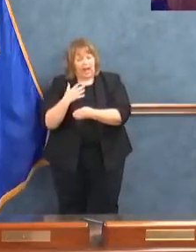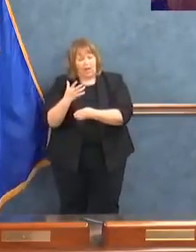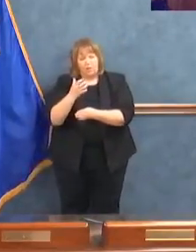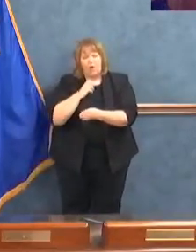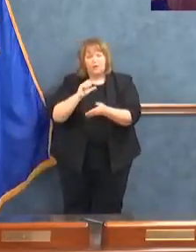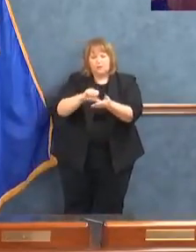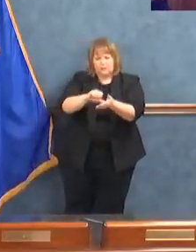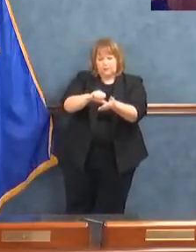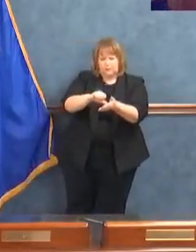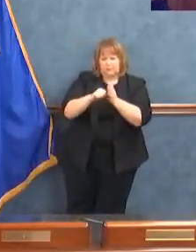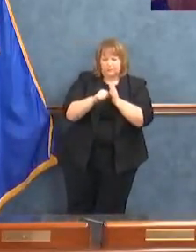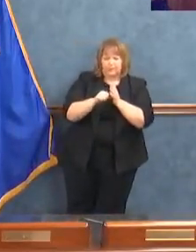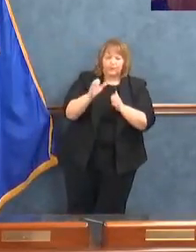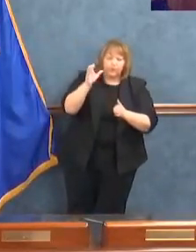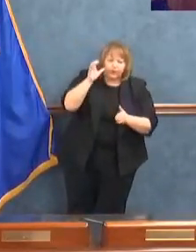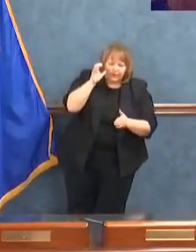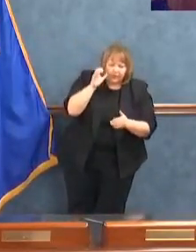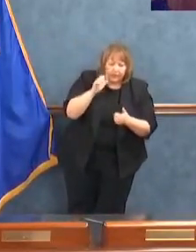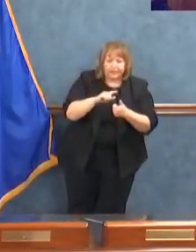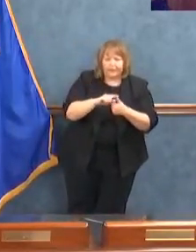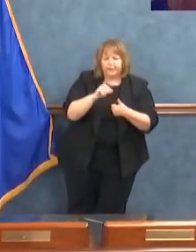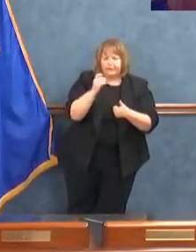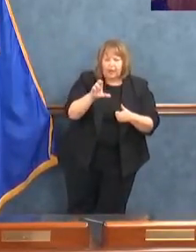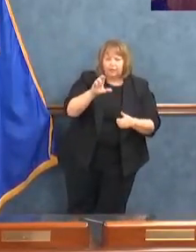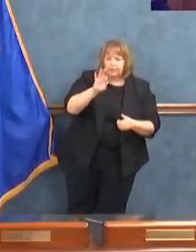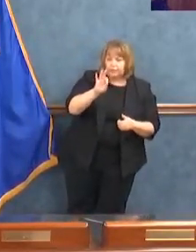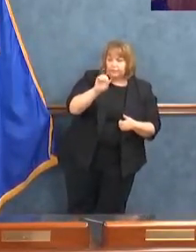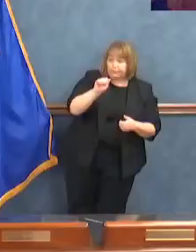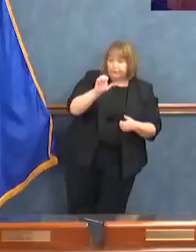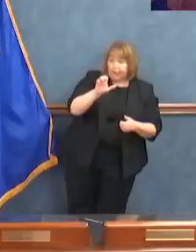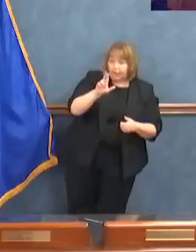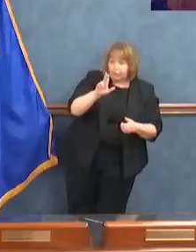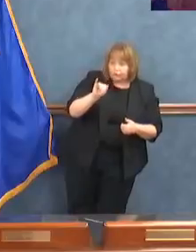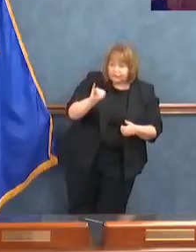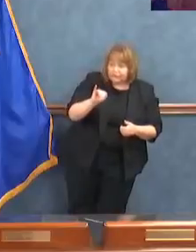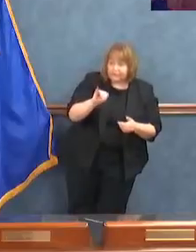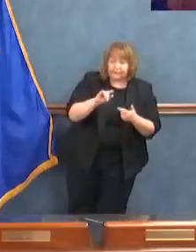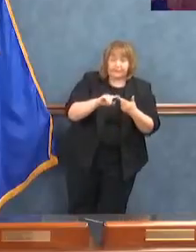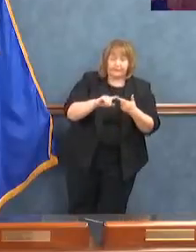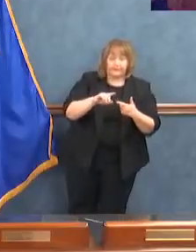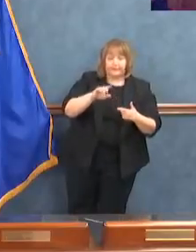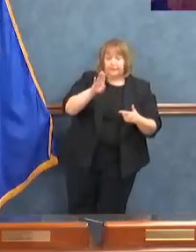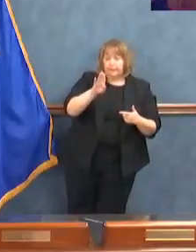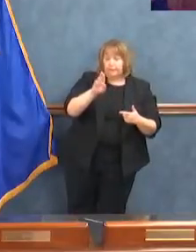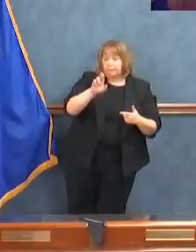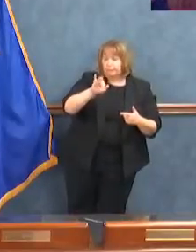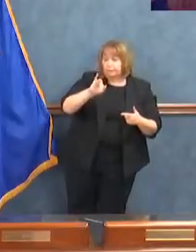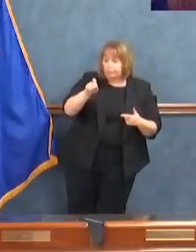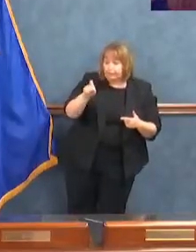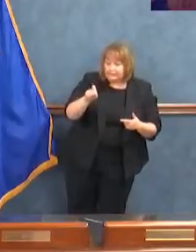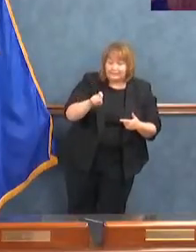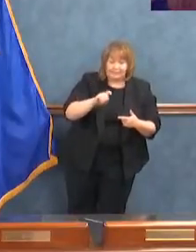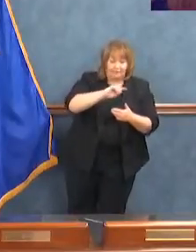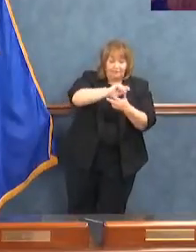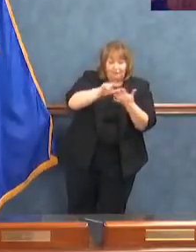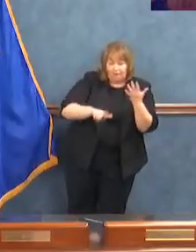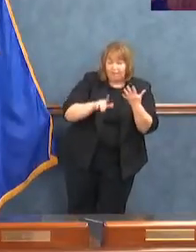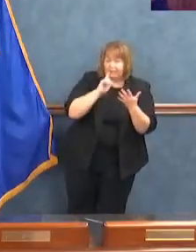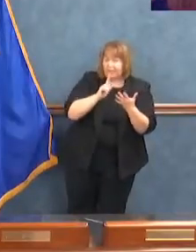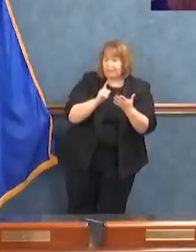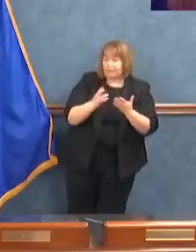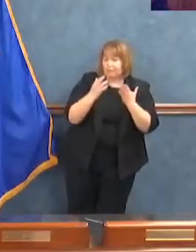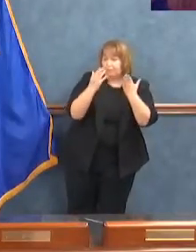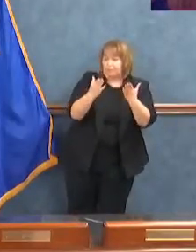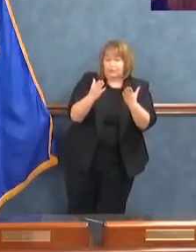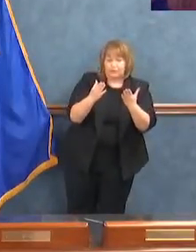or Dr. Birx or Dr. Fauci, they all recommend wearing masks. They're unanimous in recommending wearing